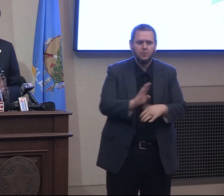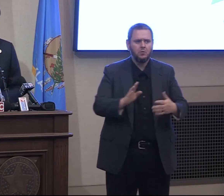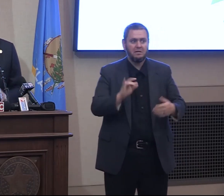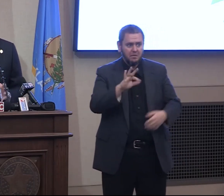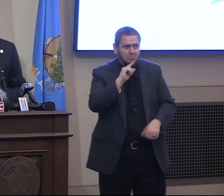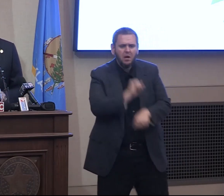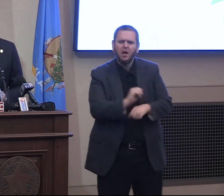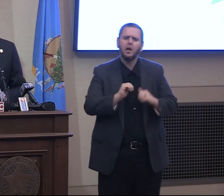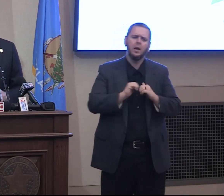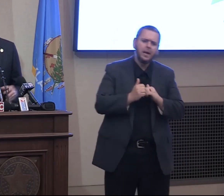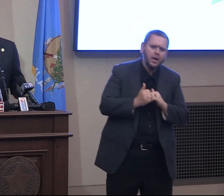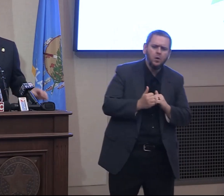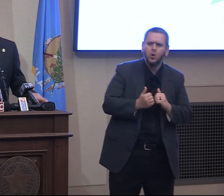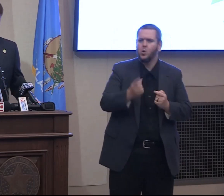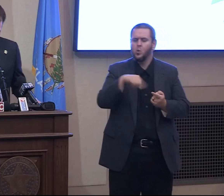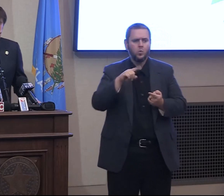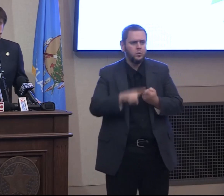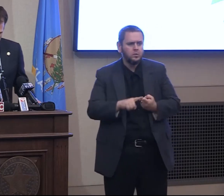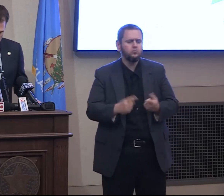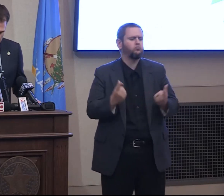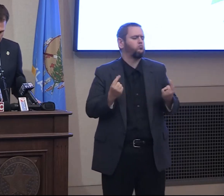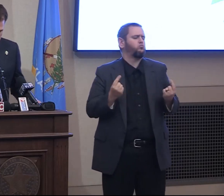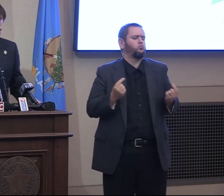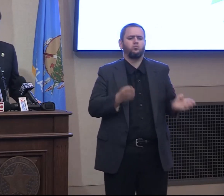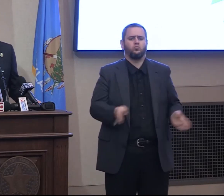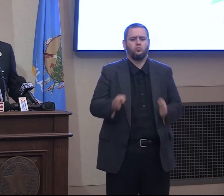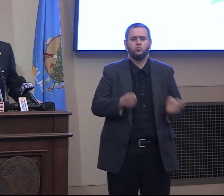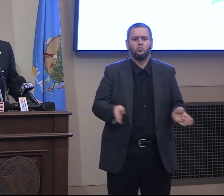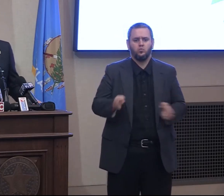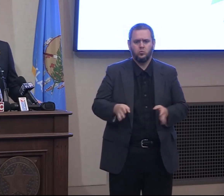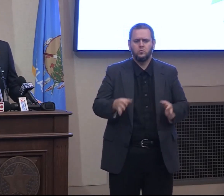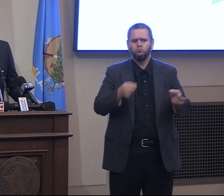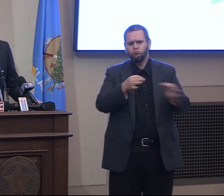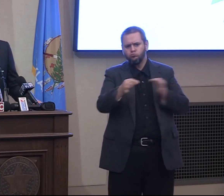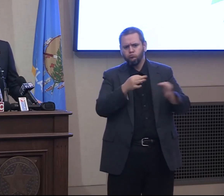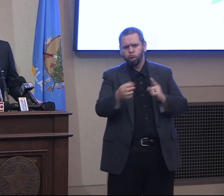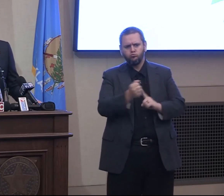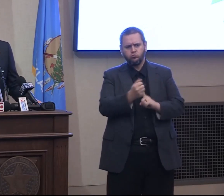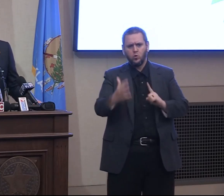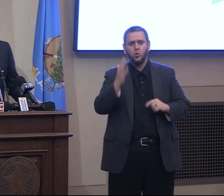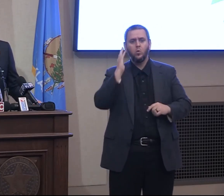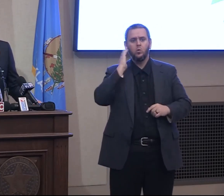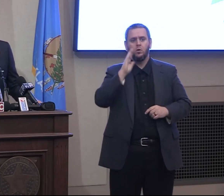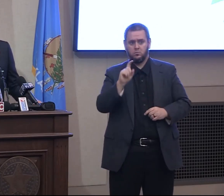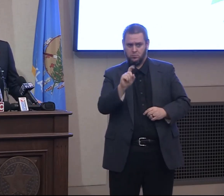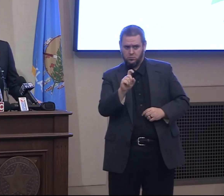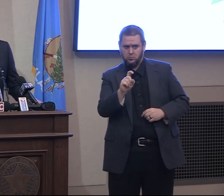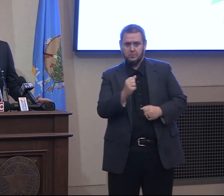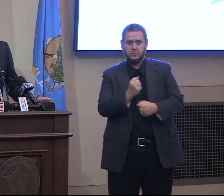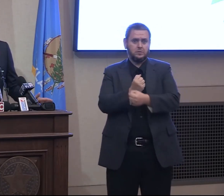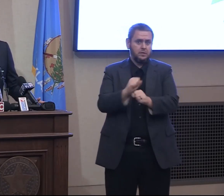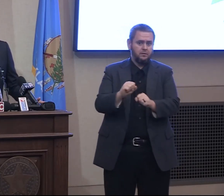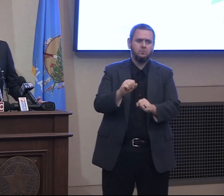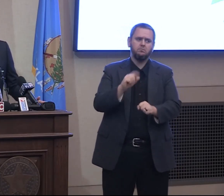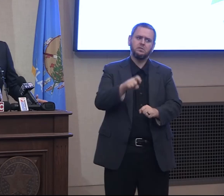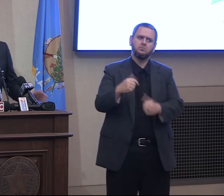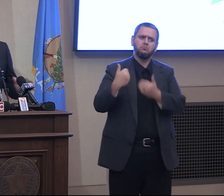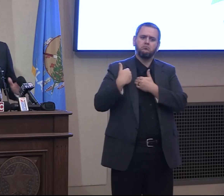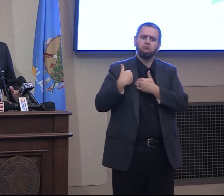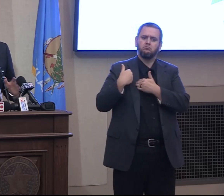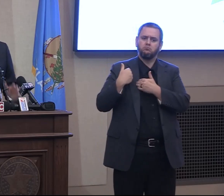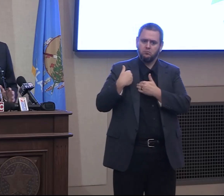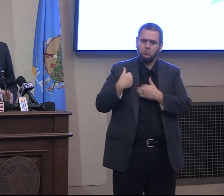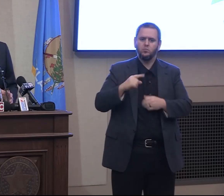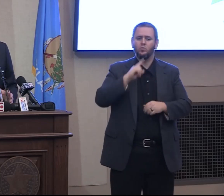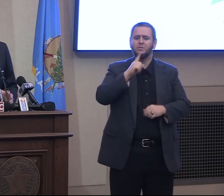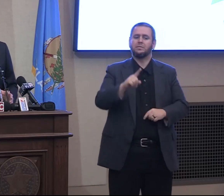will do this safely, responsibly, and based on the data in our state. From the beginning, it has been